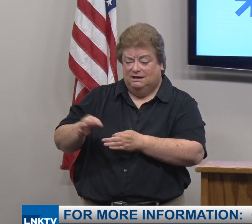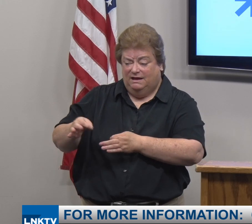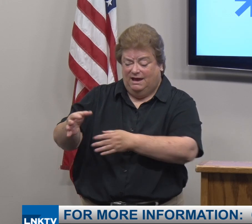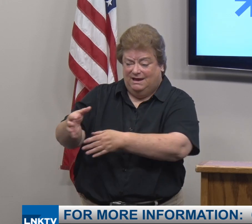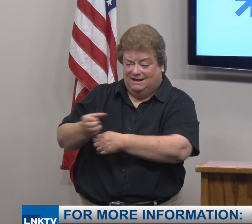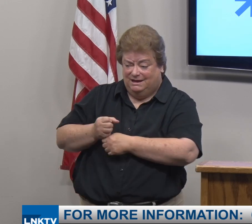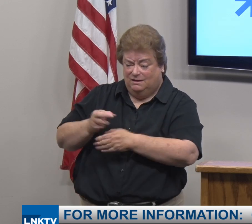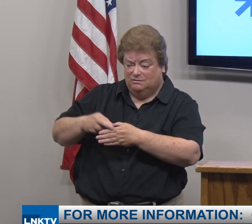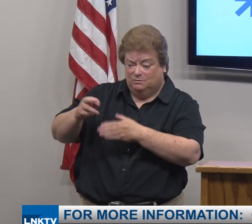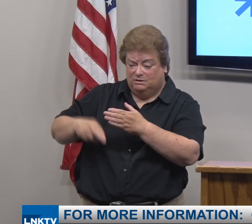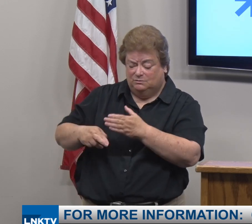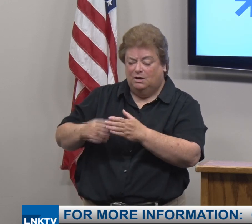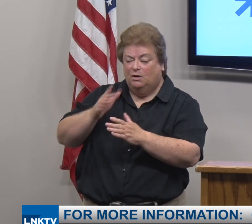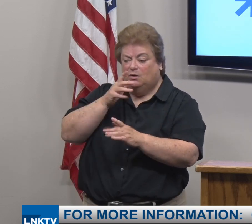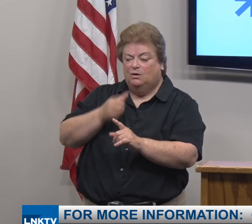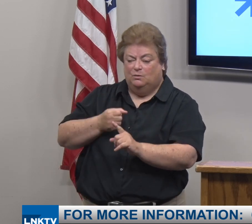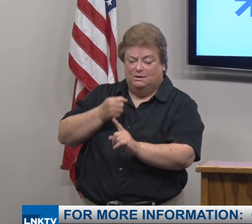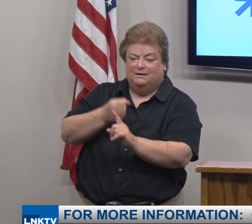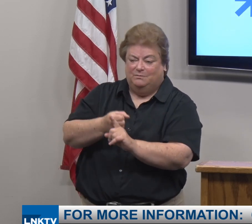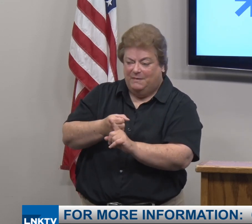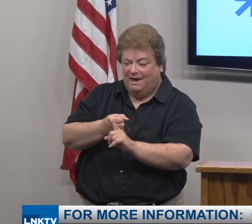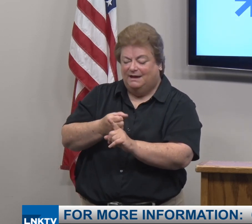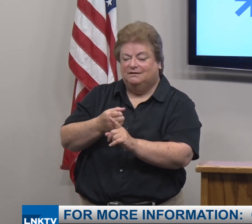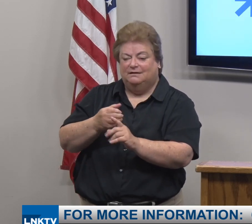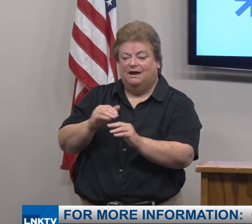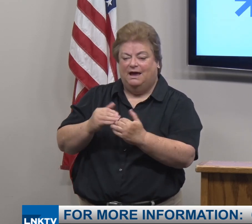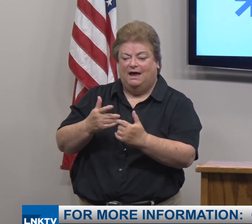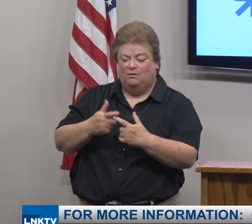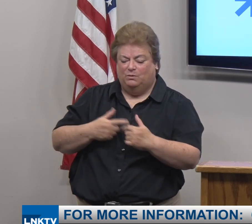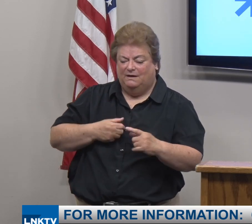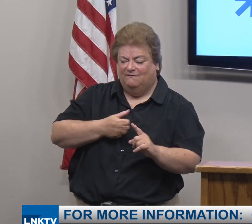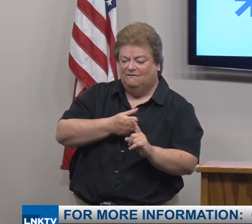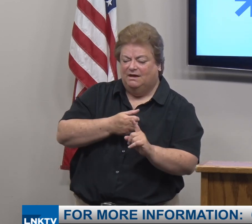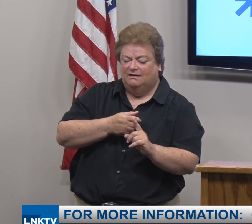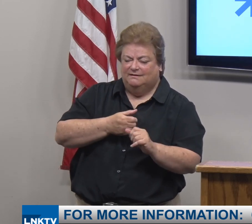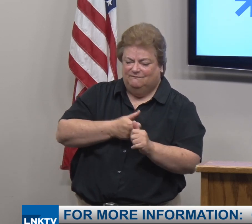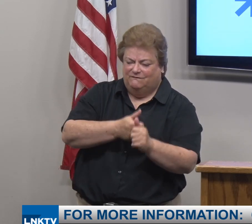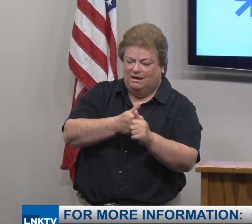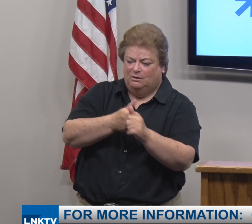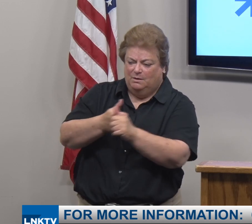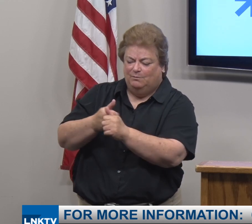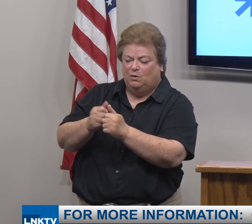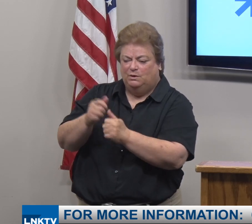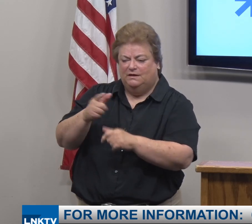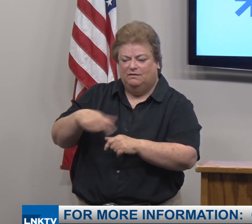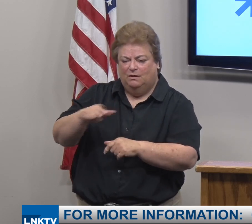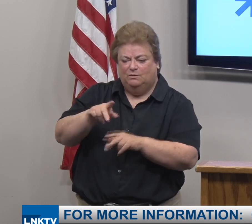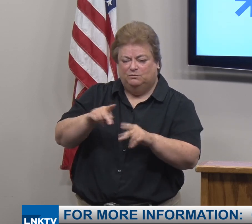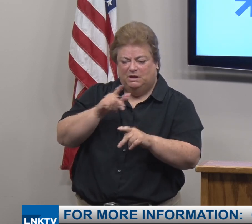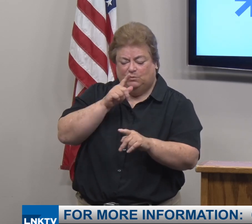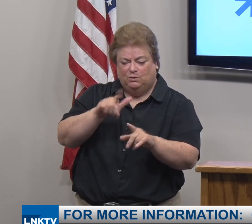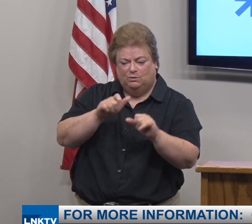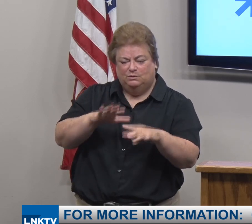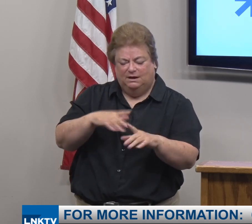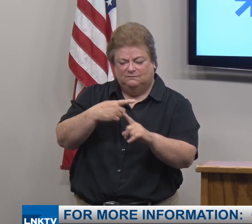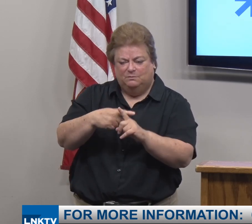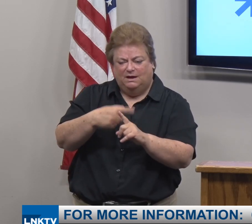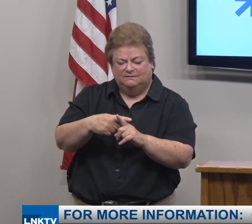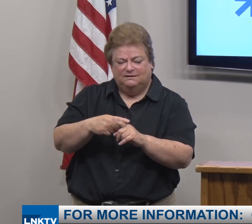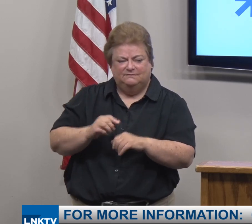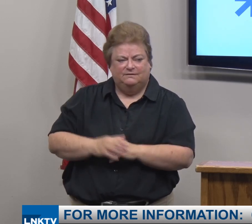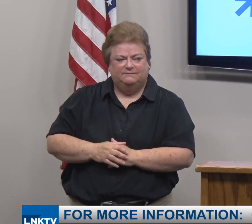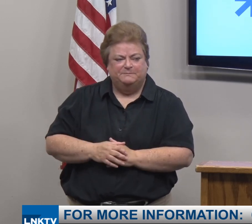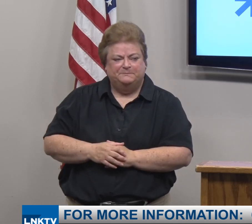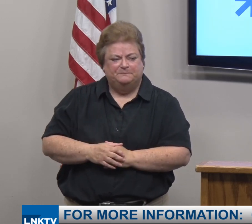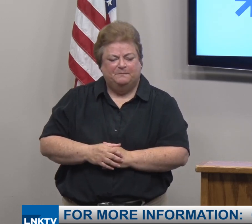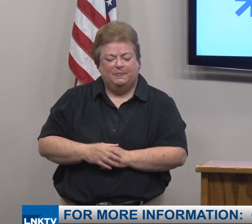results does impact how soon we can follow up with those who have been tested positive and begin the contact tracing.